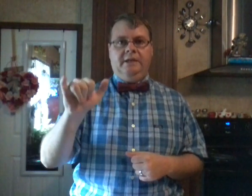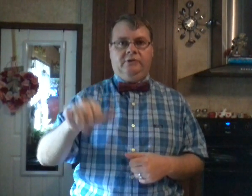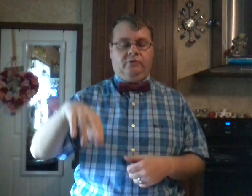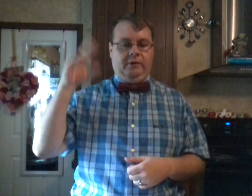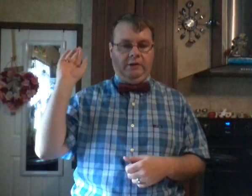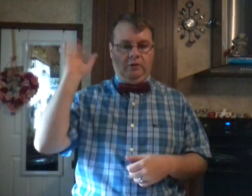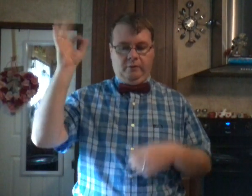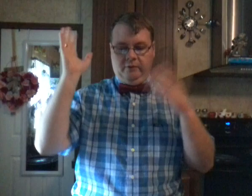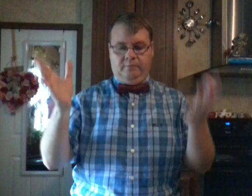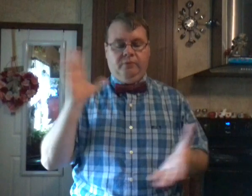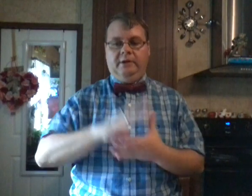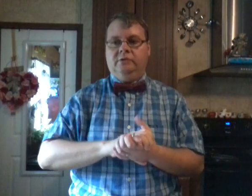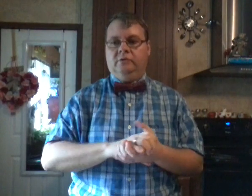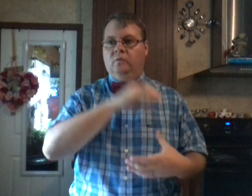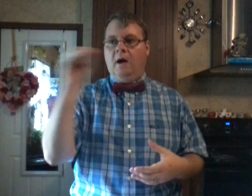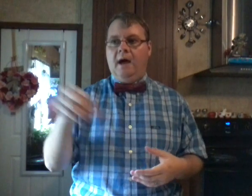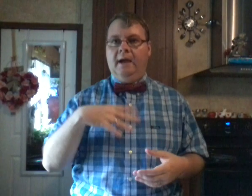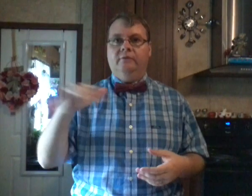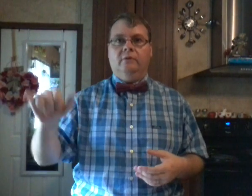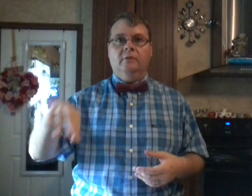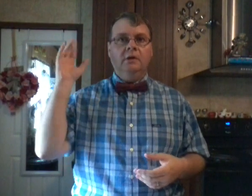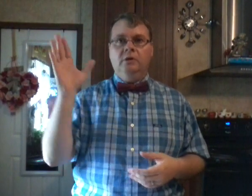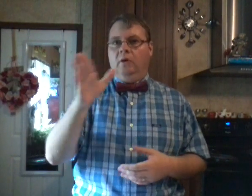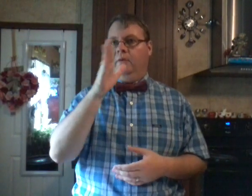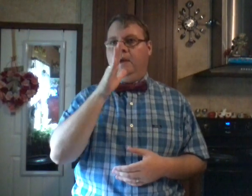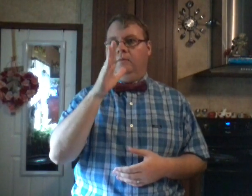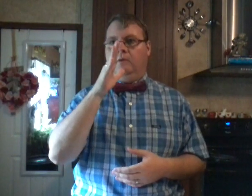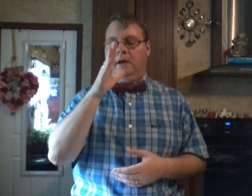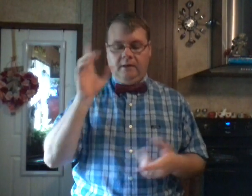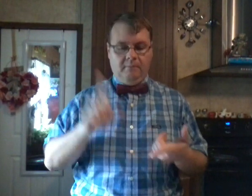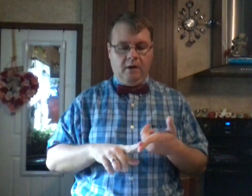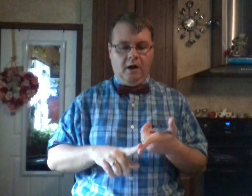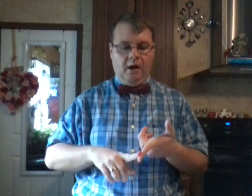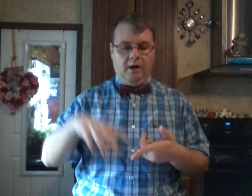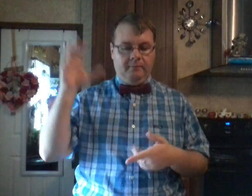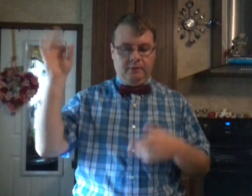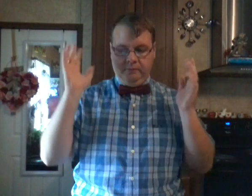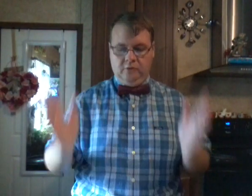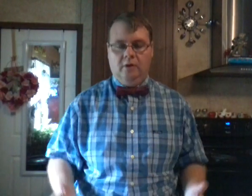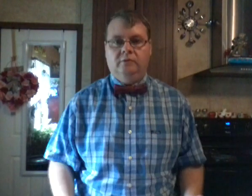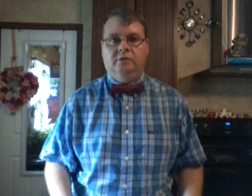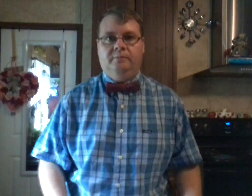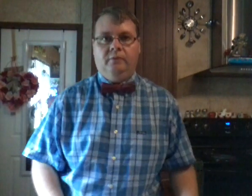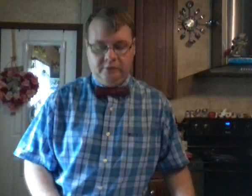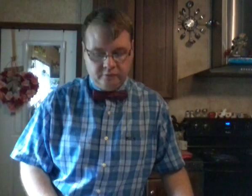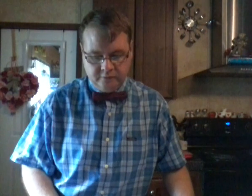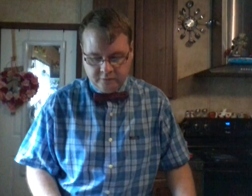history, you know, with preachers' wives, or, you know, they were like a mom, you know, to preachers.